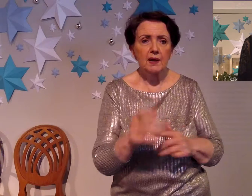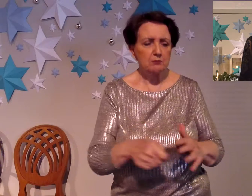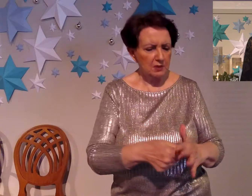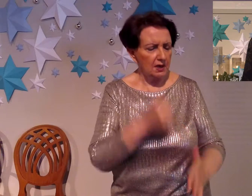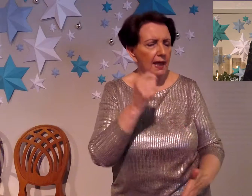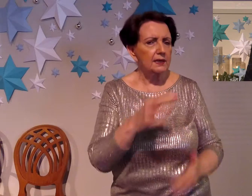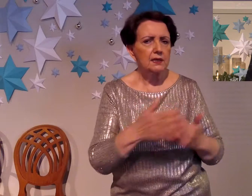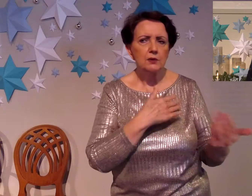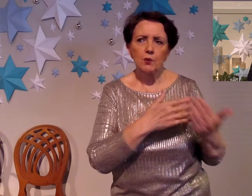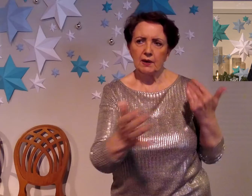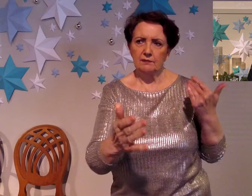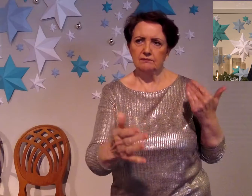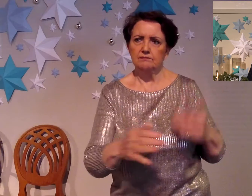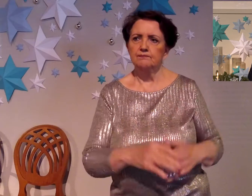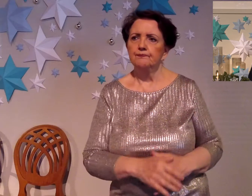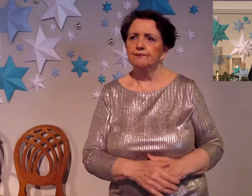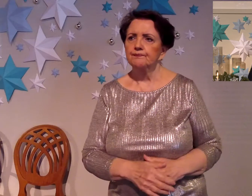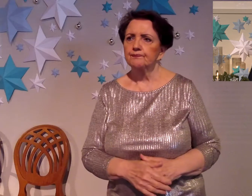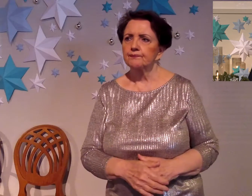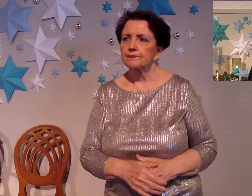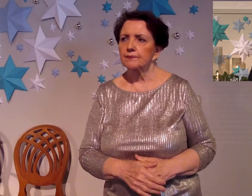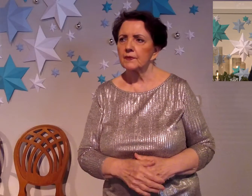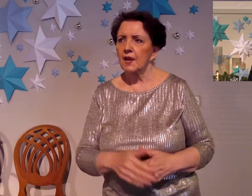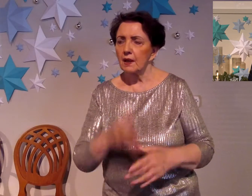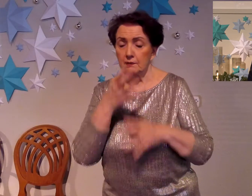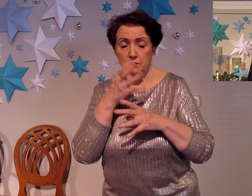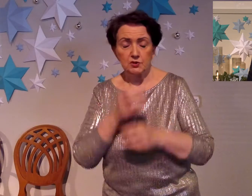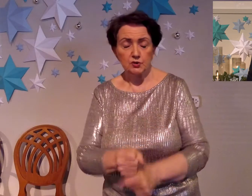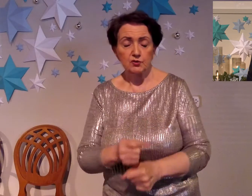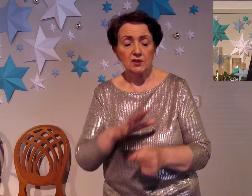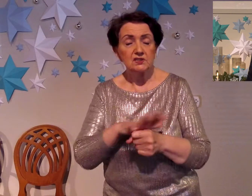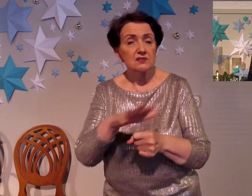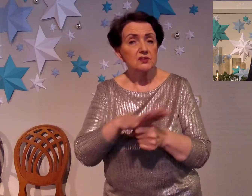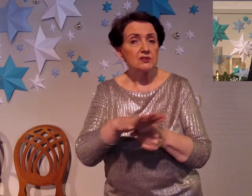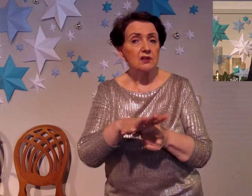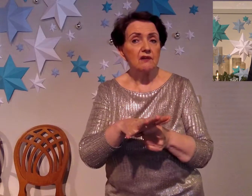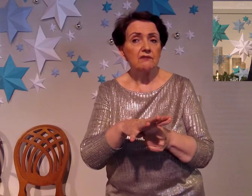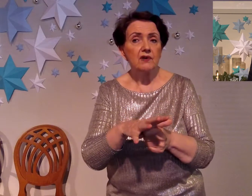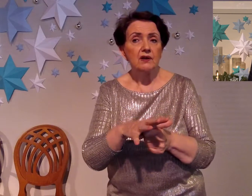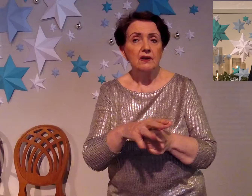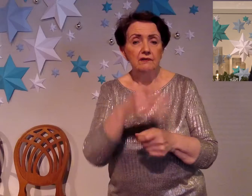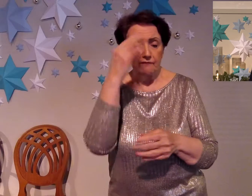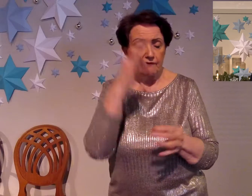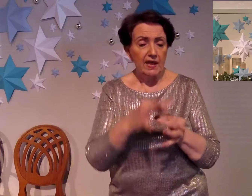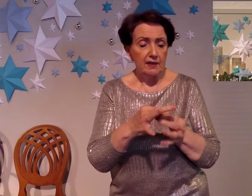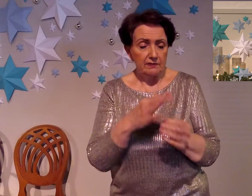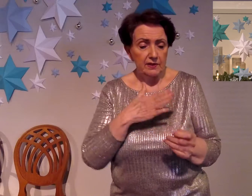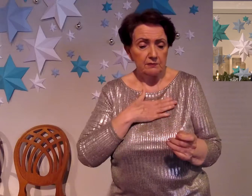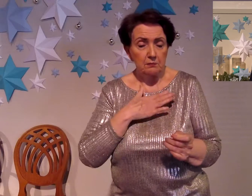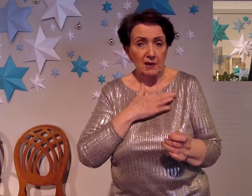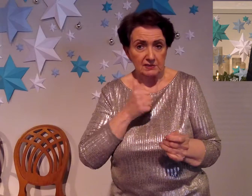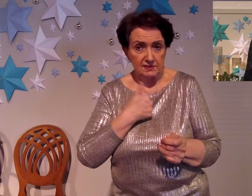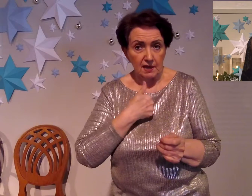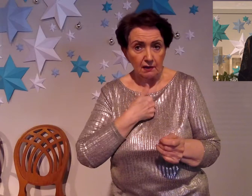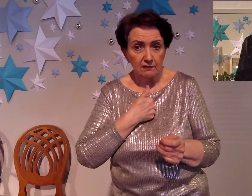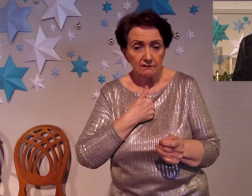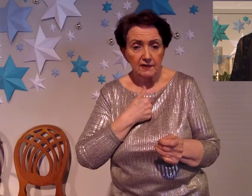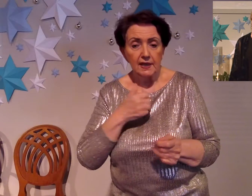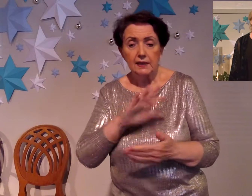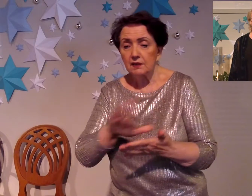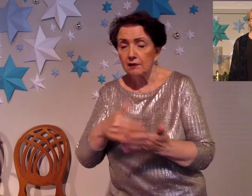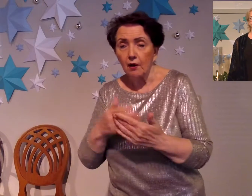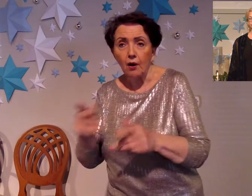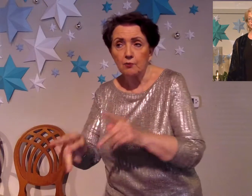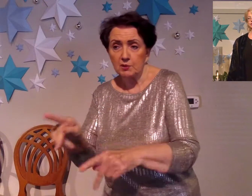anyway. And I'm going to trust that there's enough faith in myself and in